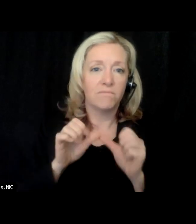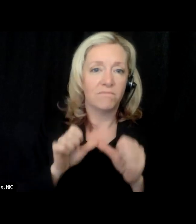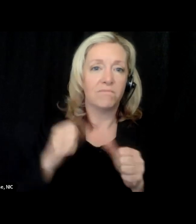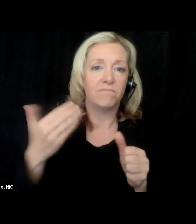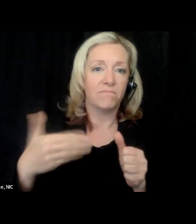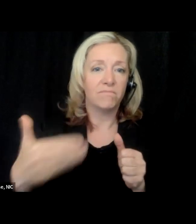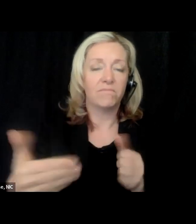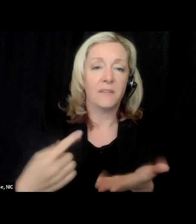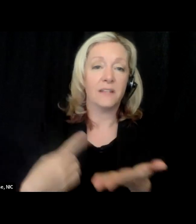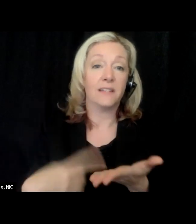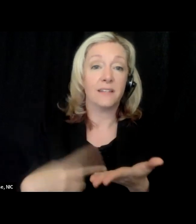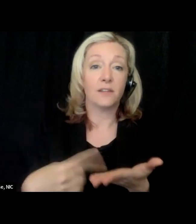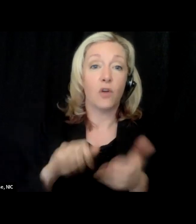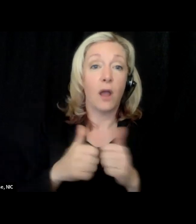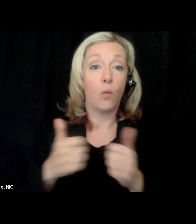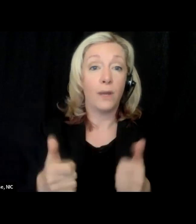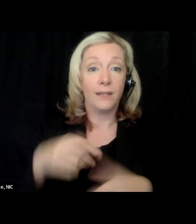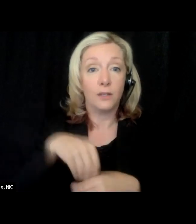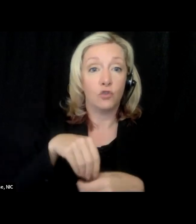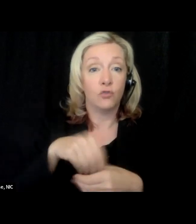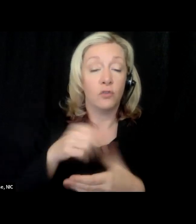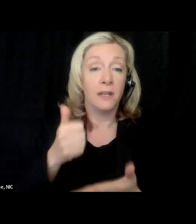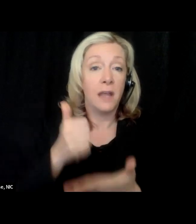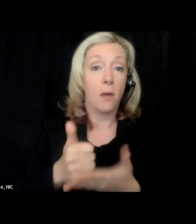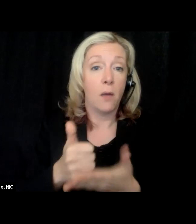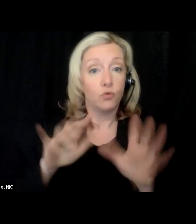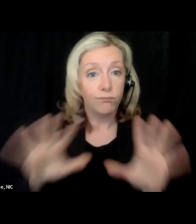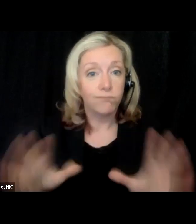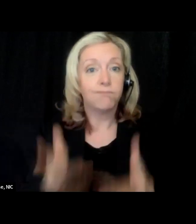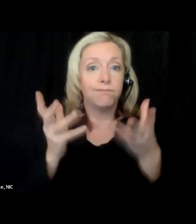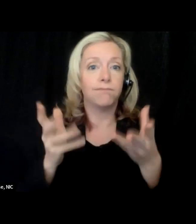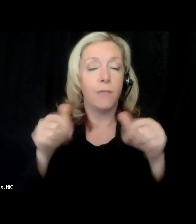soon on what we can do internally to try to help address this